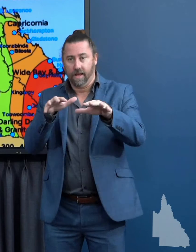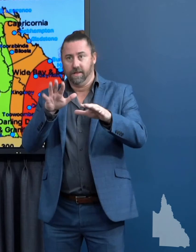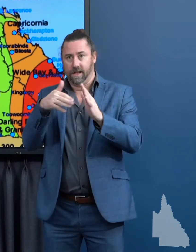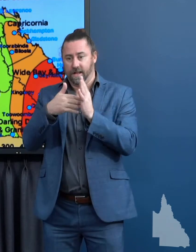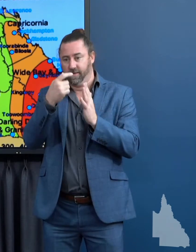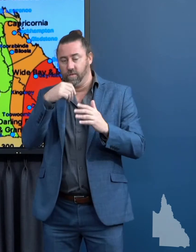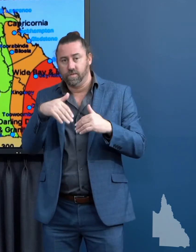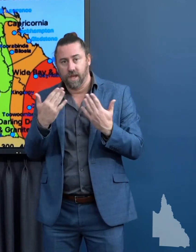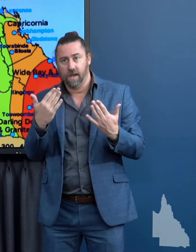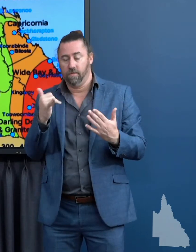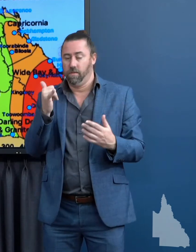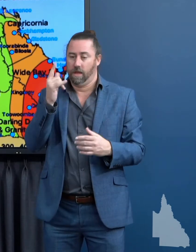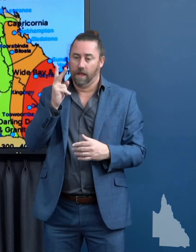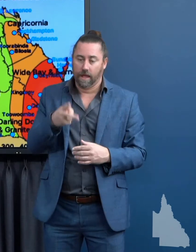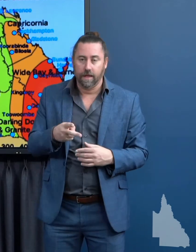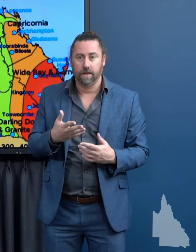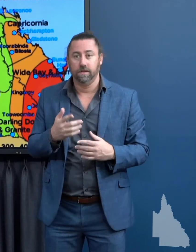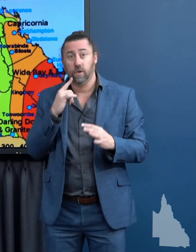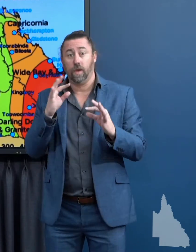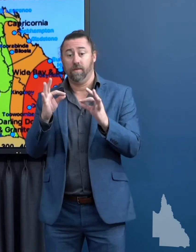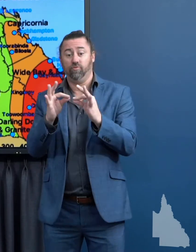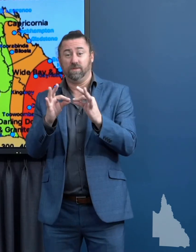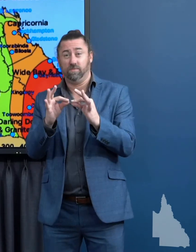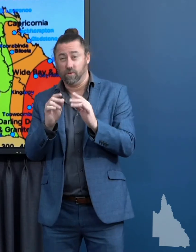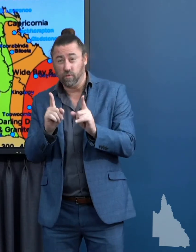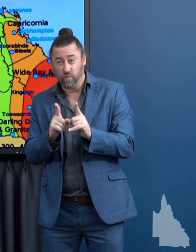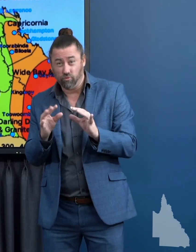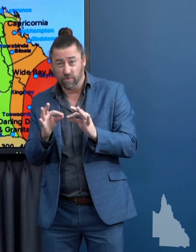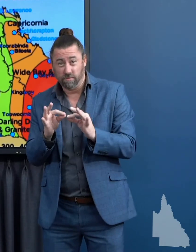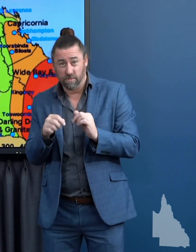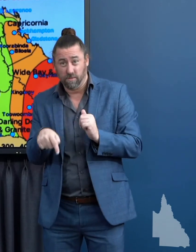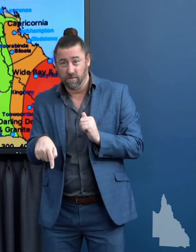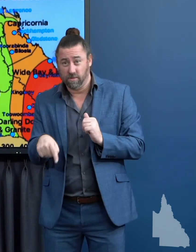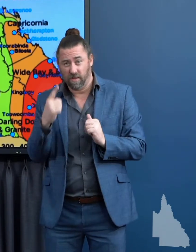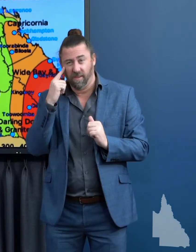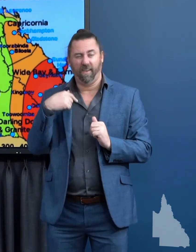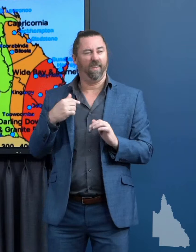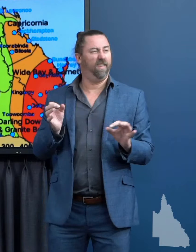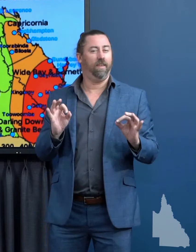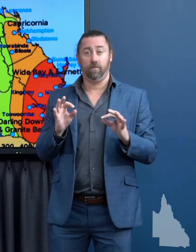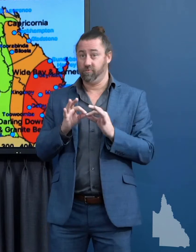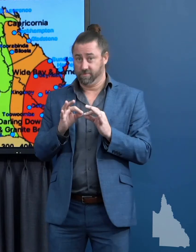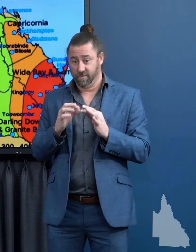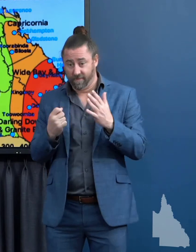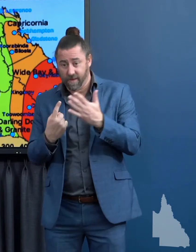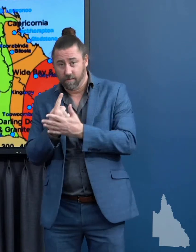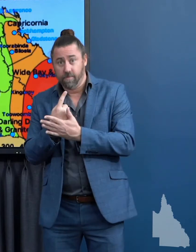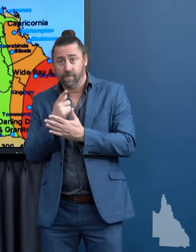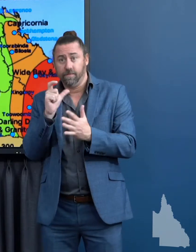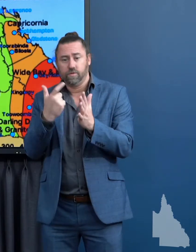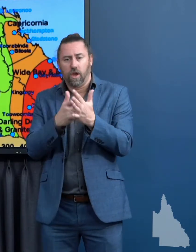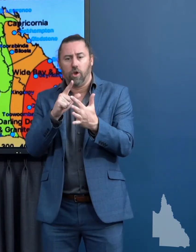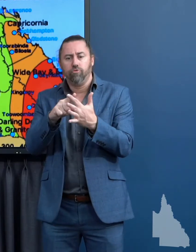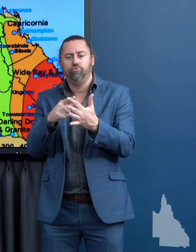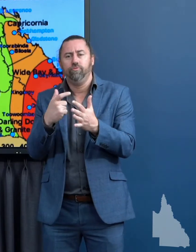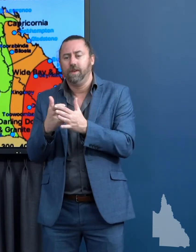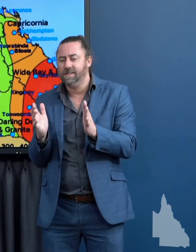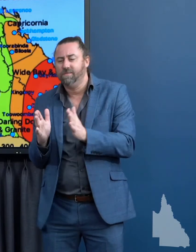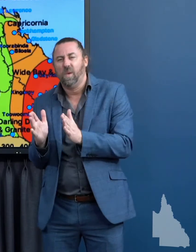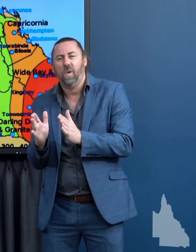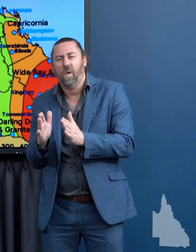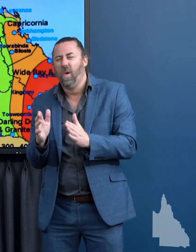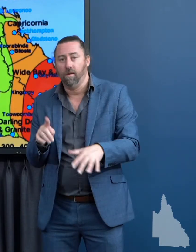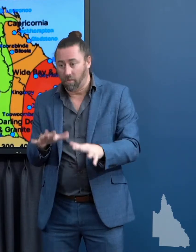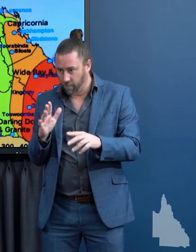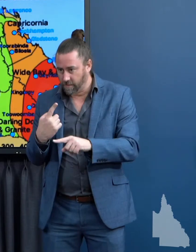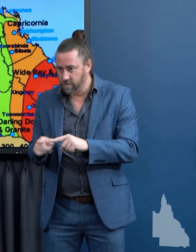days. I'll note Brisbane as well. So we are seeing in the Brisbane area the creeks responding very quickly.